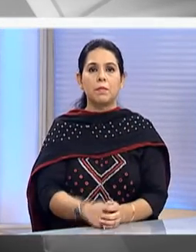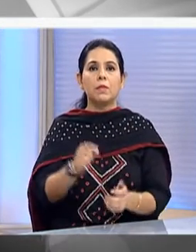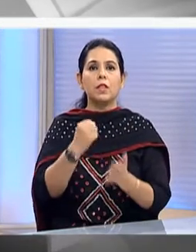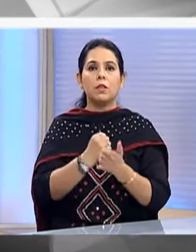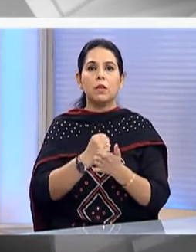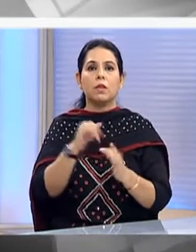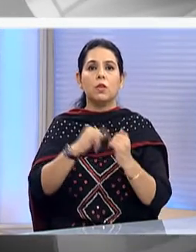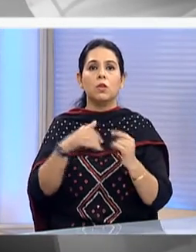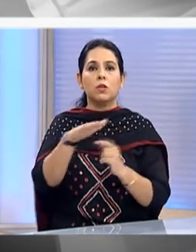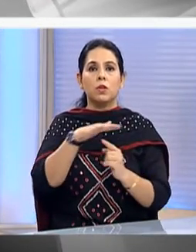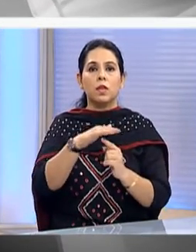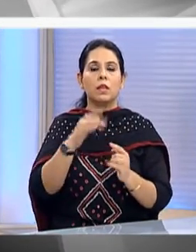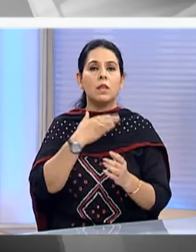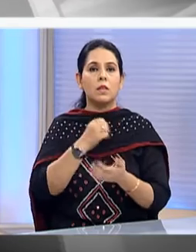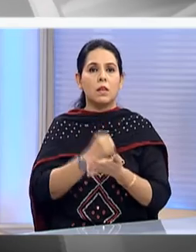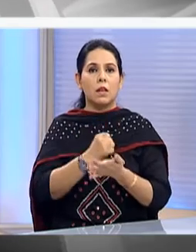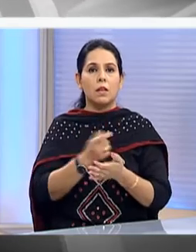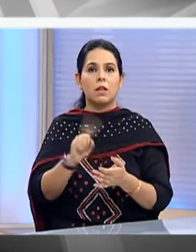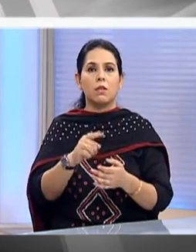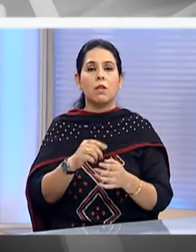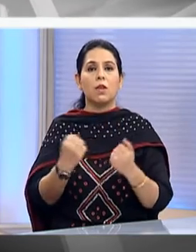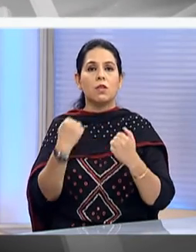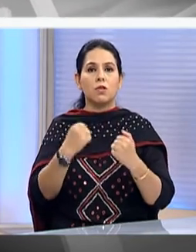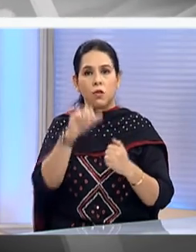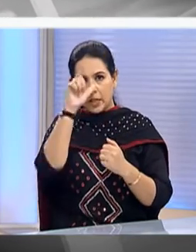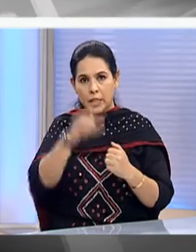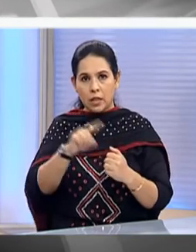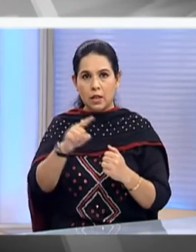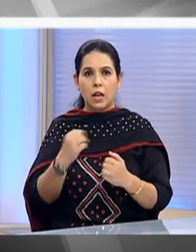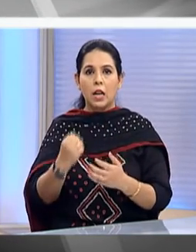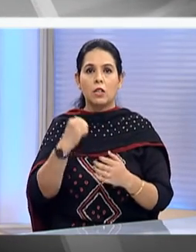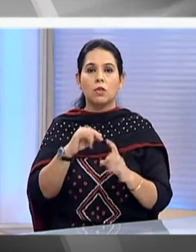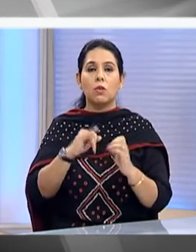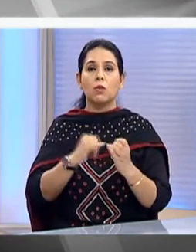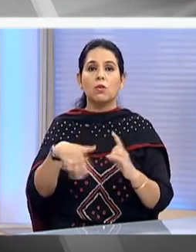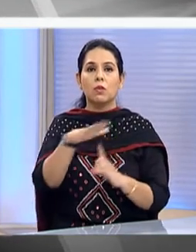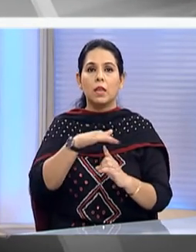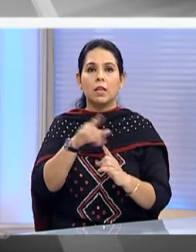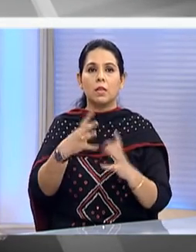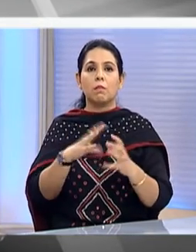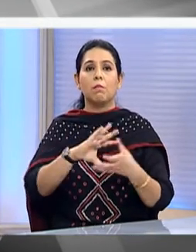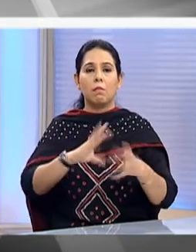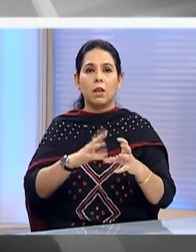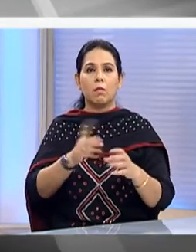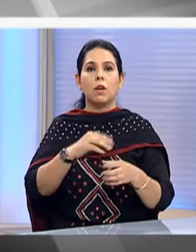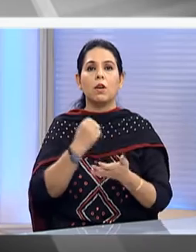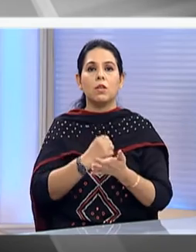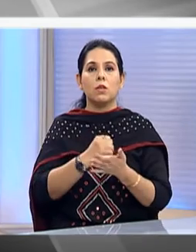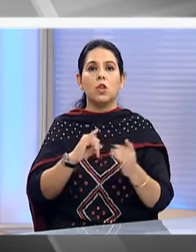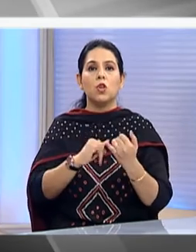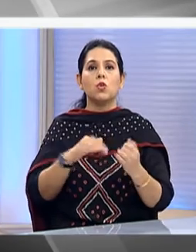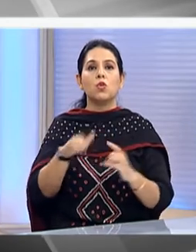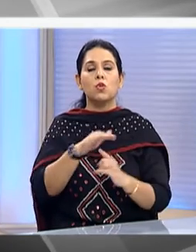also said, a strong society is a guarantee for a strong India and a strong society is made by